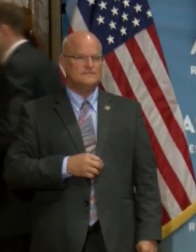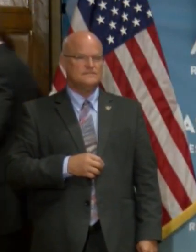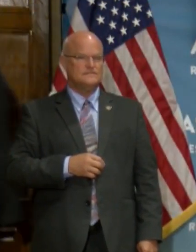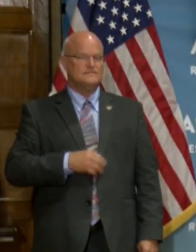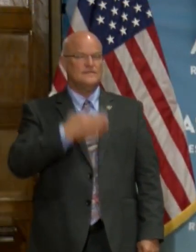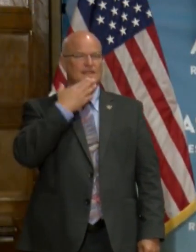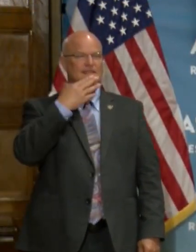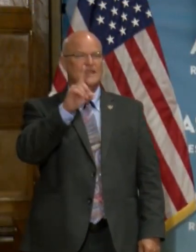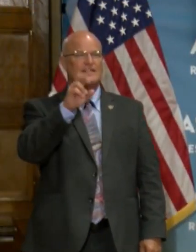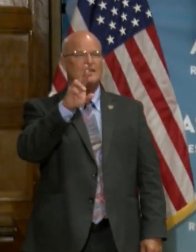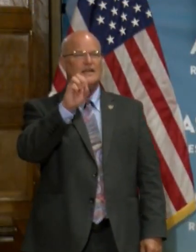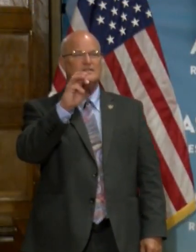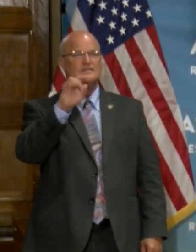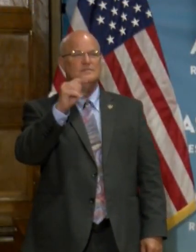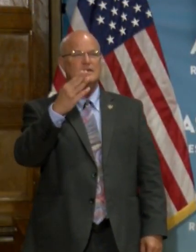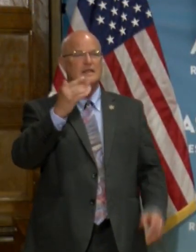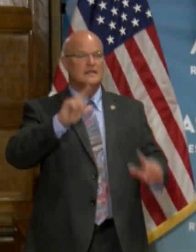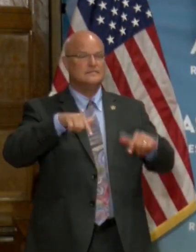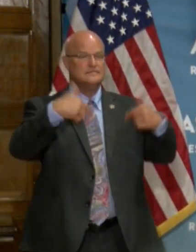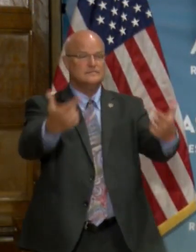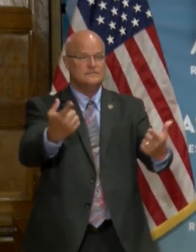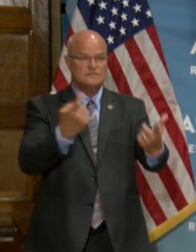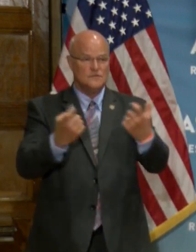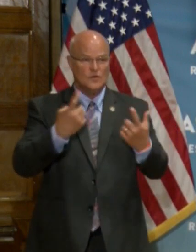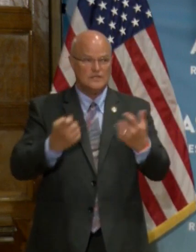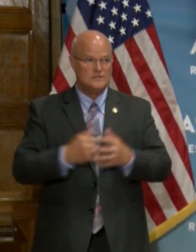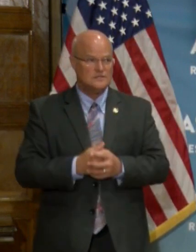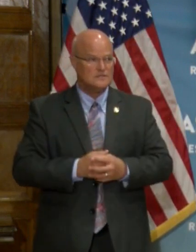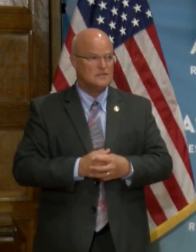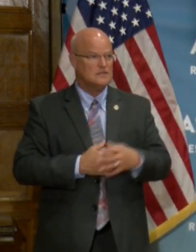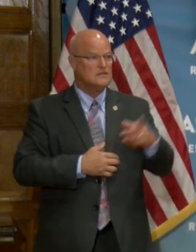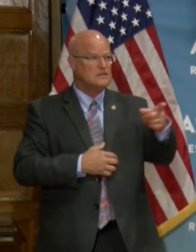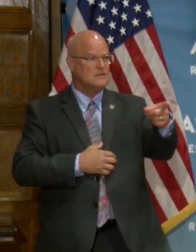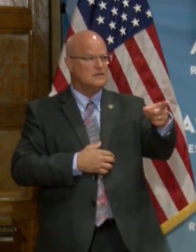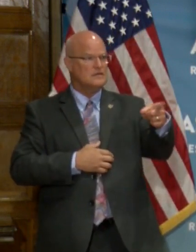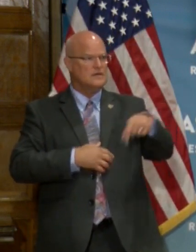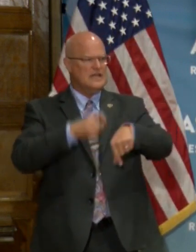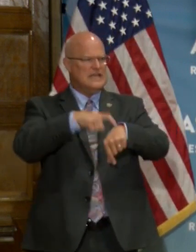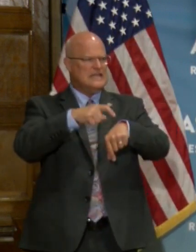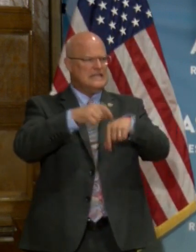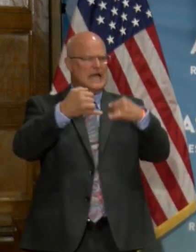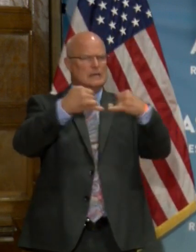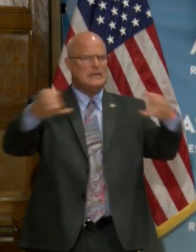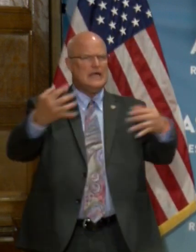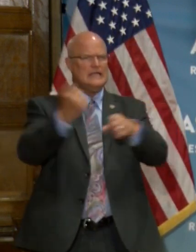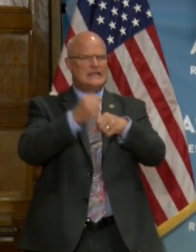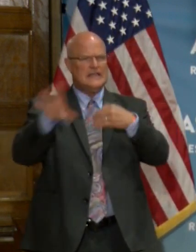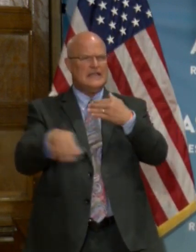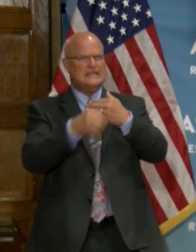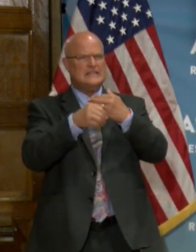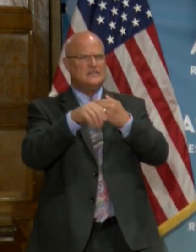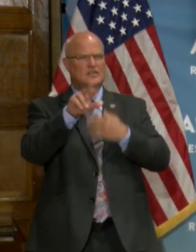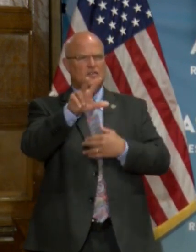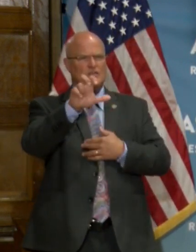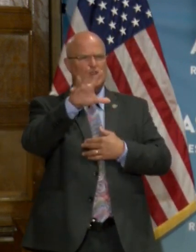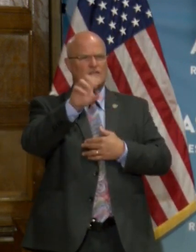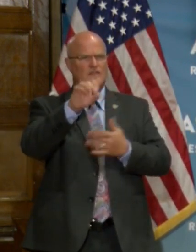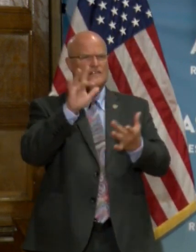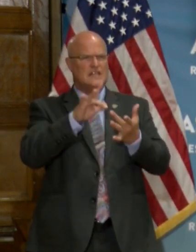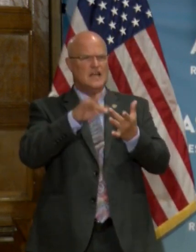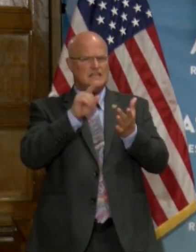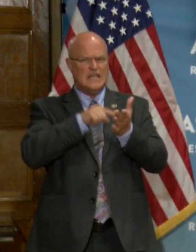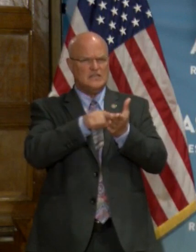Thank you, Dr. Smith. With that, we'll turn it over for any questions. What's the timeline to get these additional 350